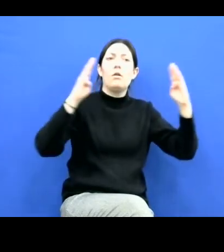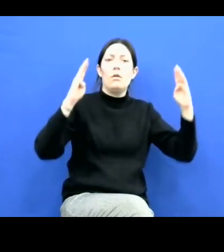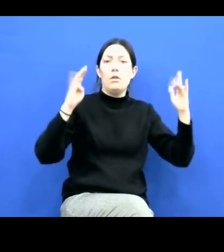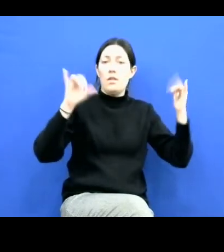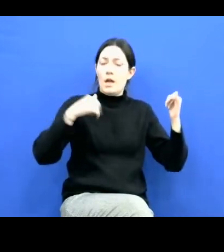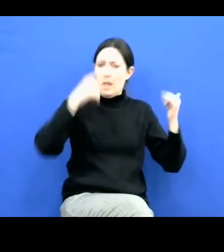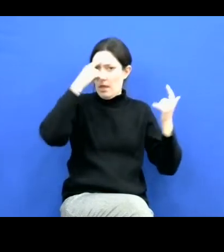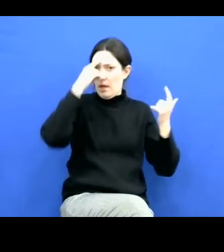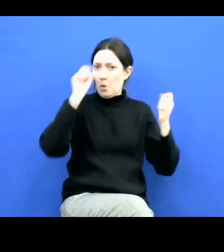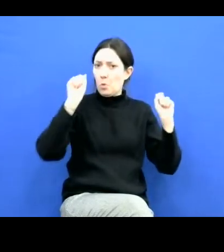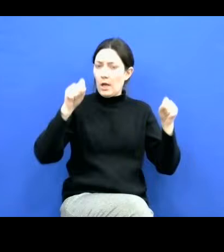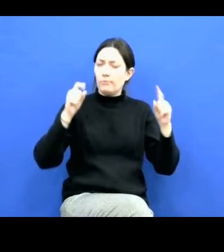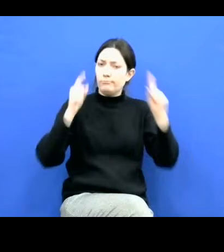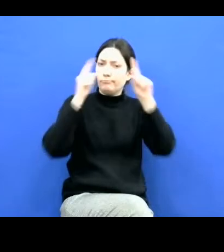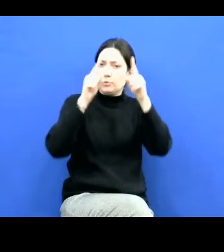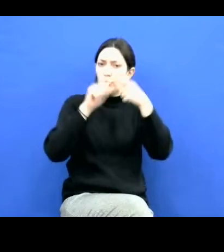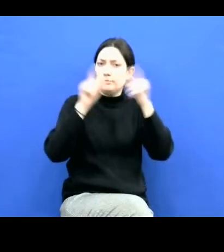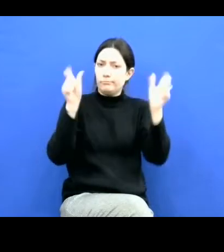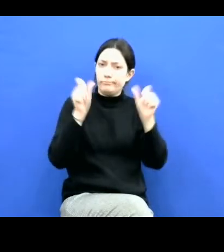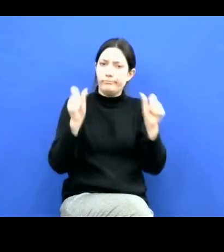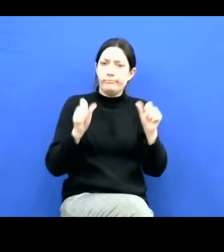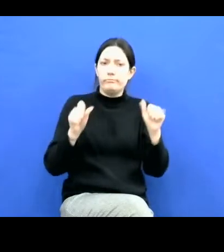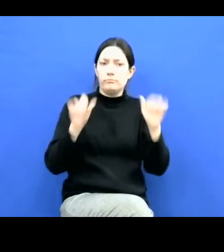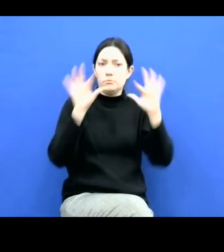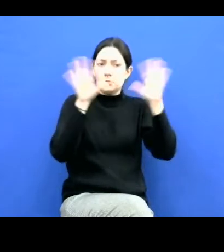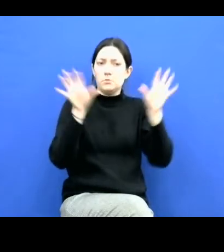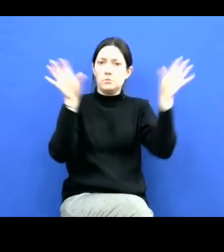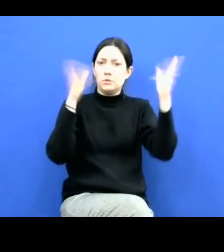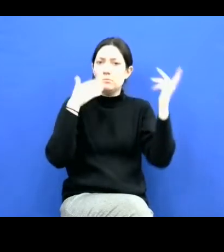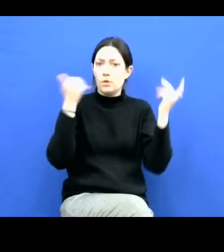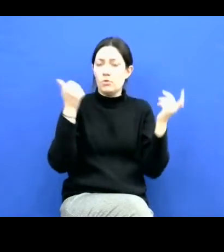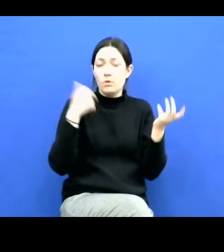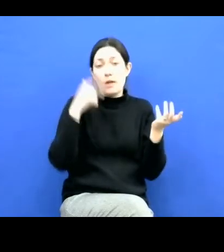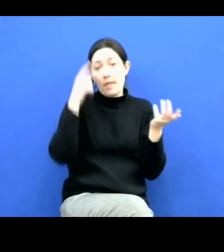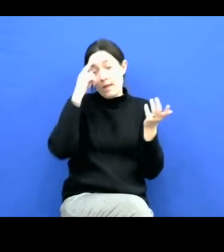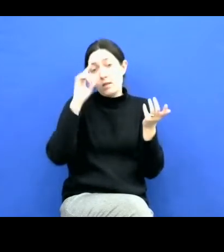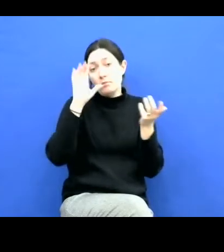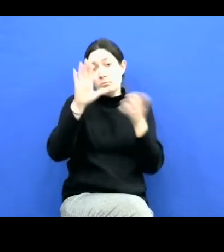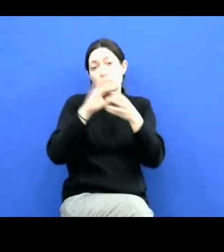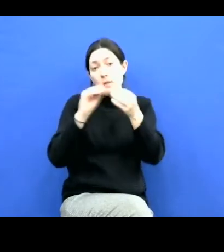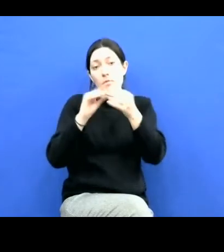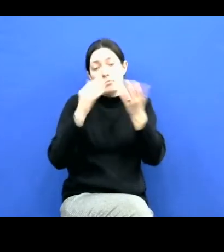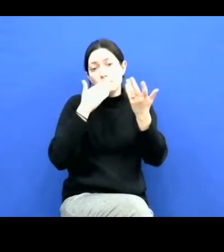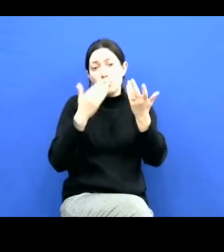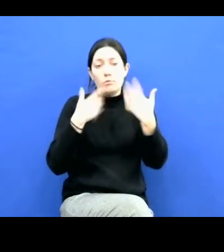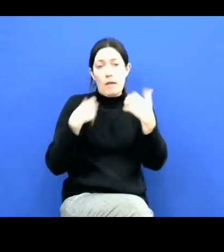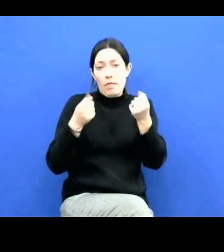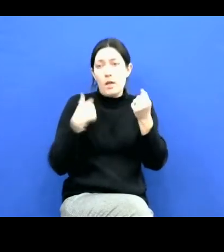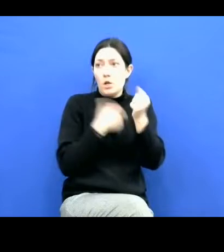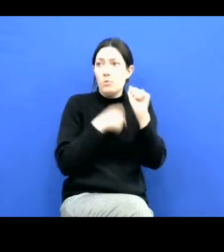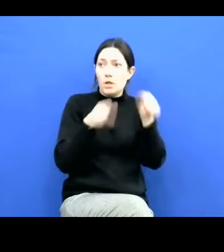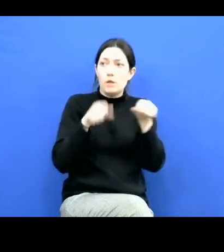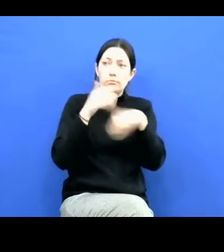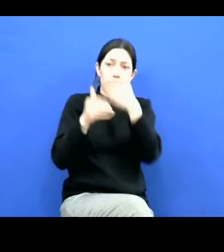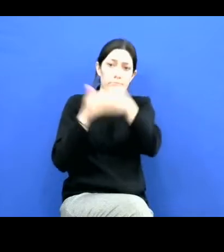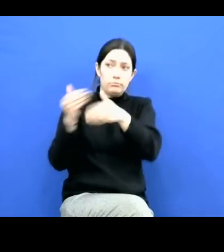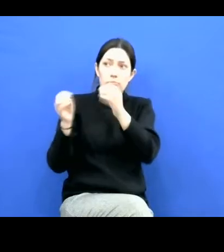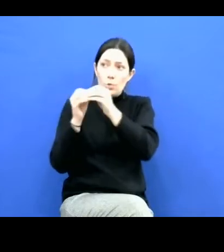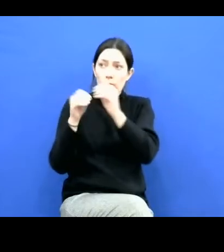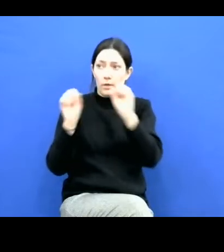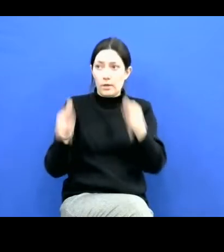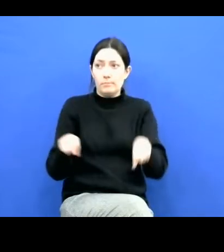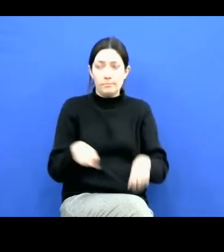think all the comments that were given are good and healthy, and I look forward to moving forward. Yeah, like I said, again, I